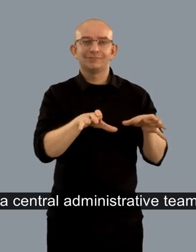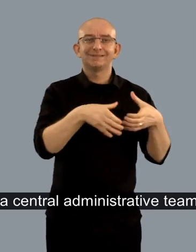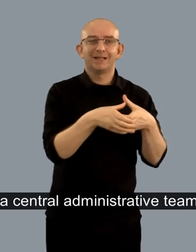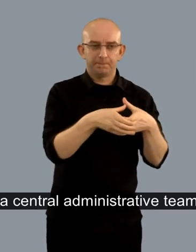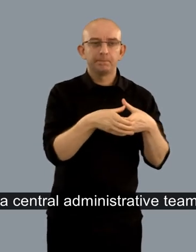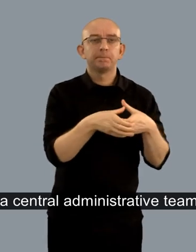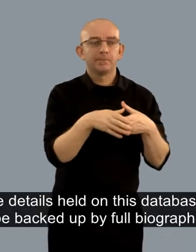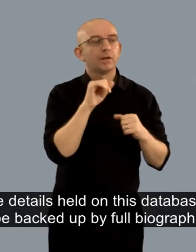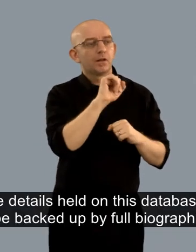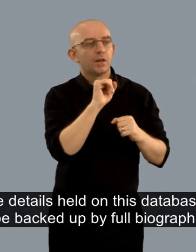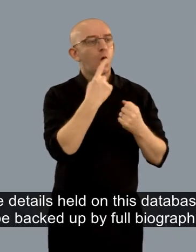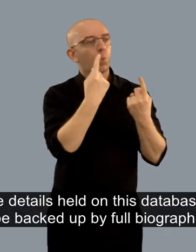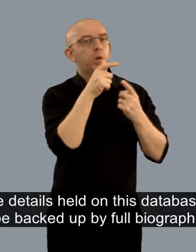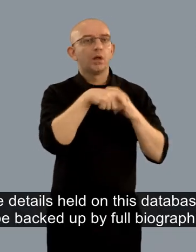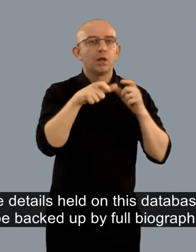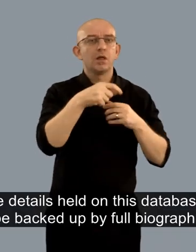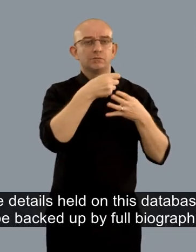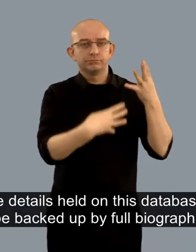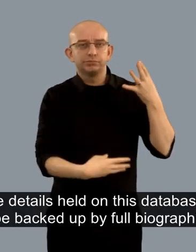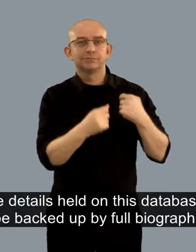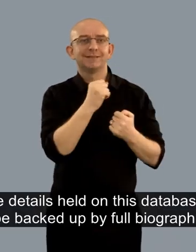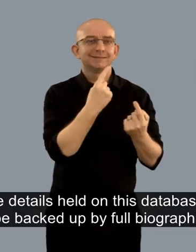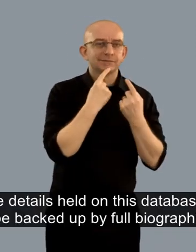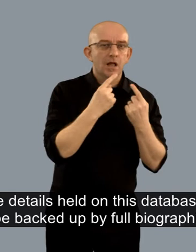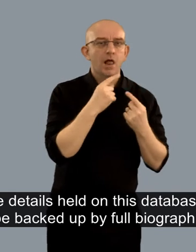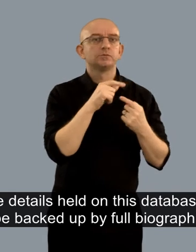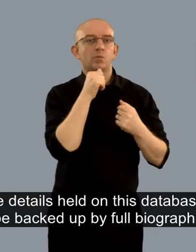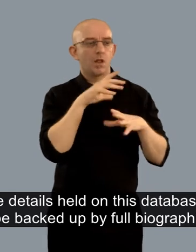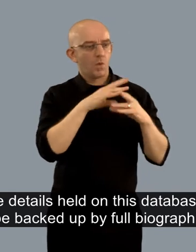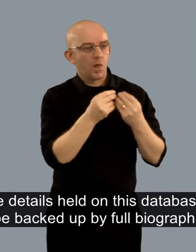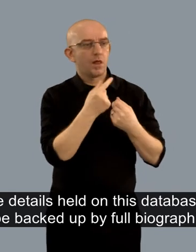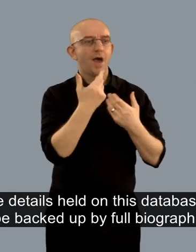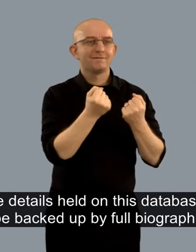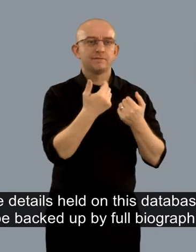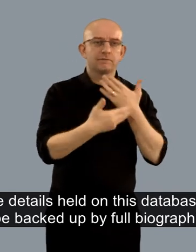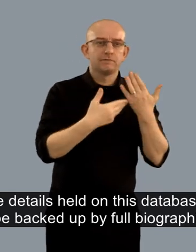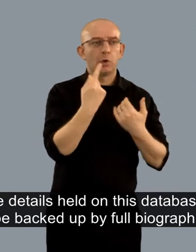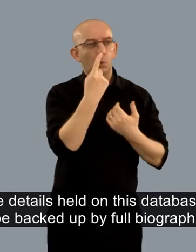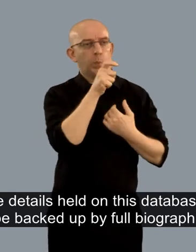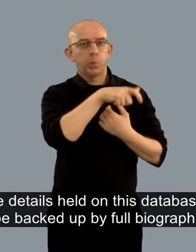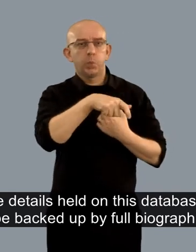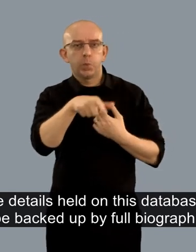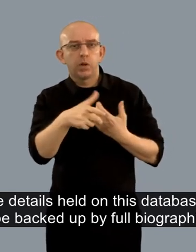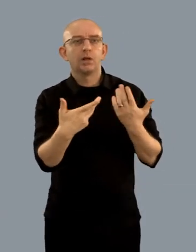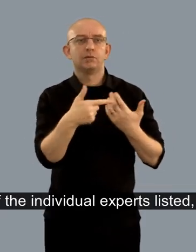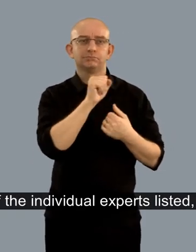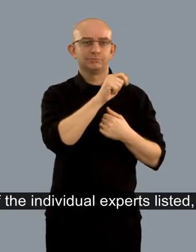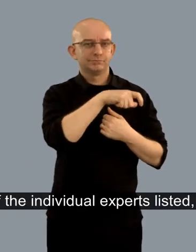team. The details held on this database will be backed up by full biographies of the